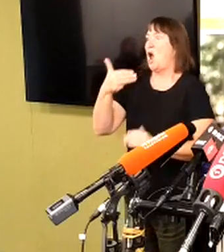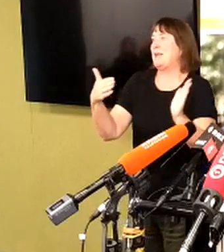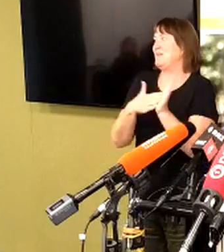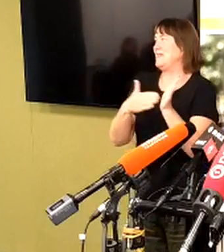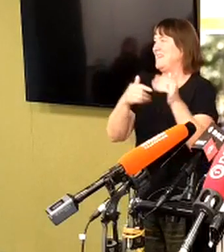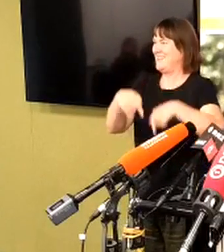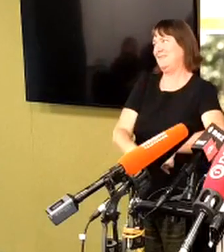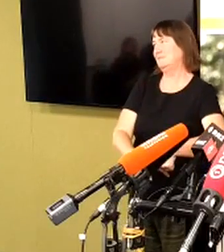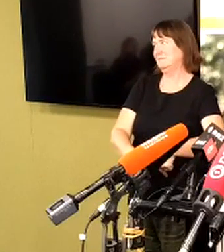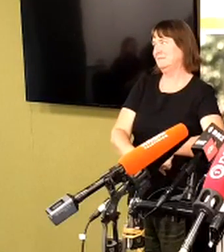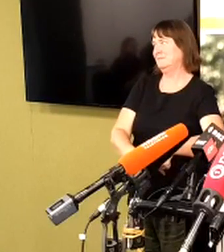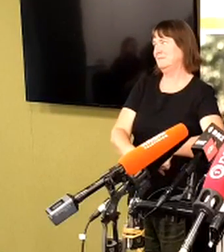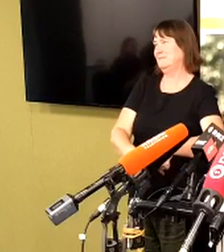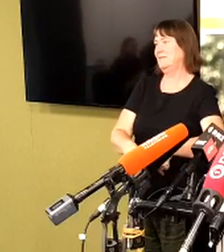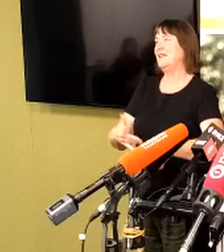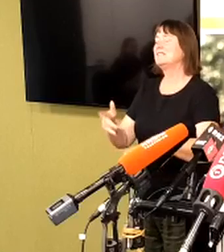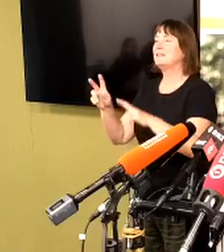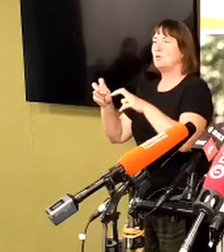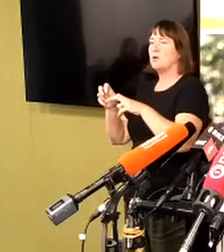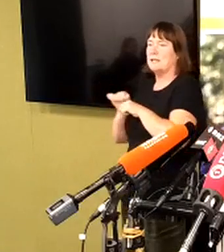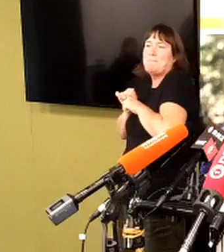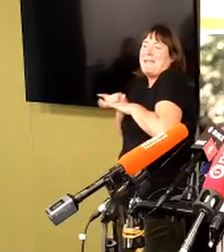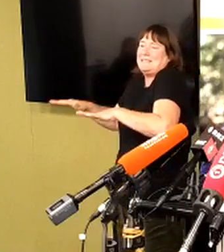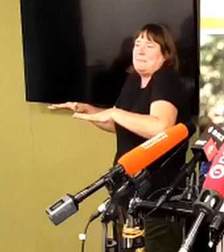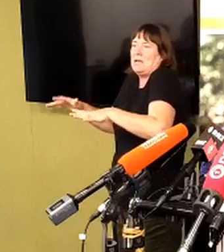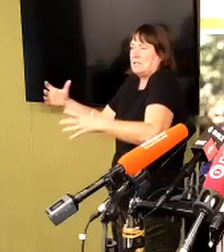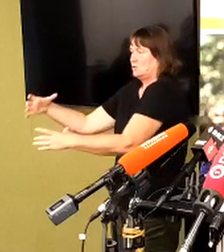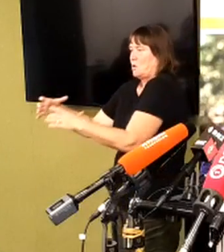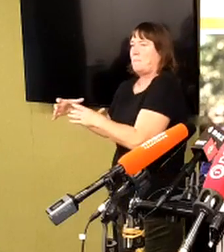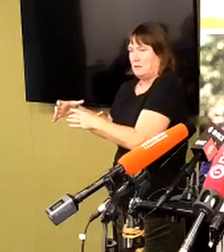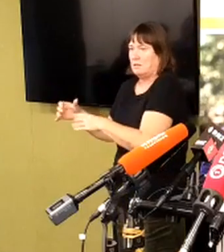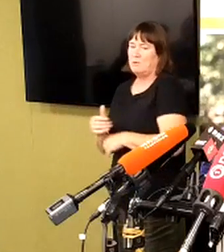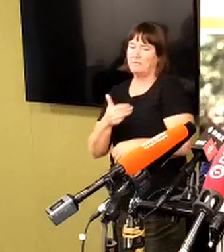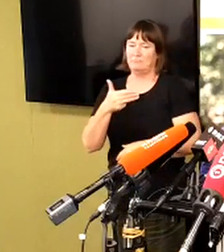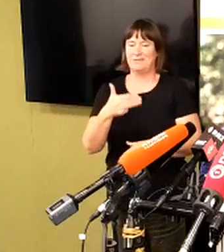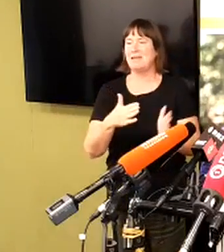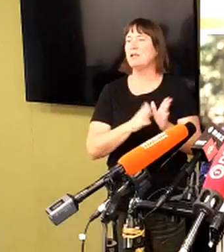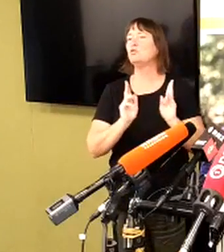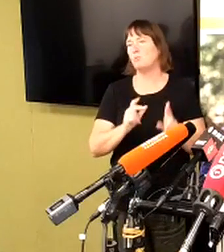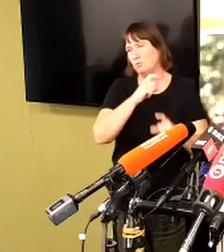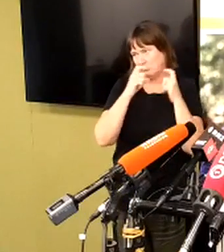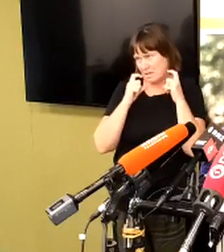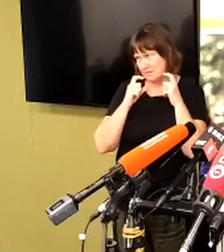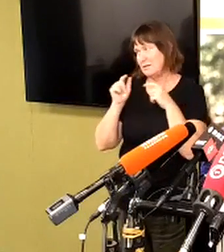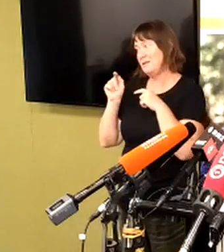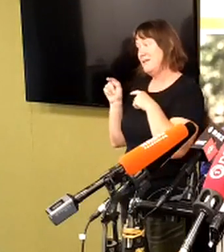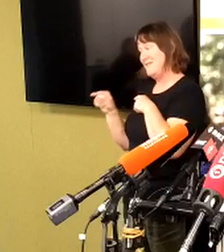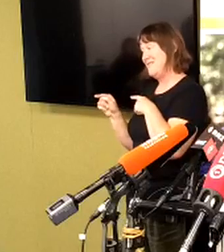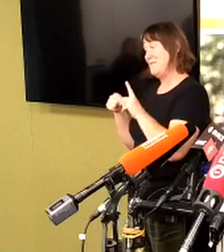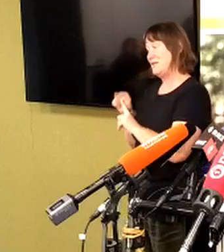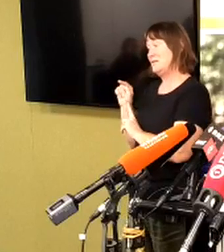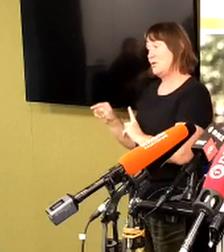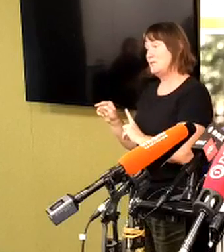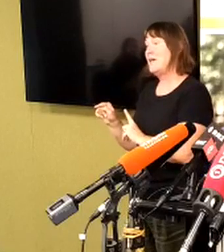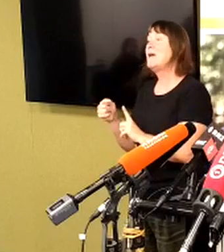them in our pandemic stock, as well as the 9 million normal surgical masks. And that's in addition to the stocks that district